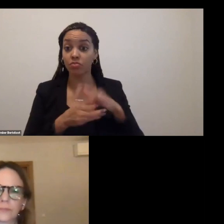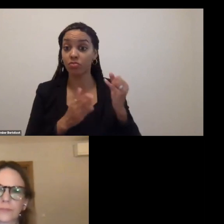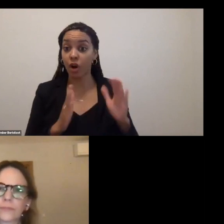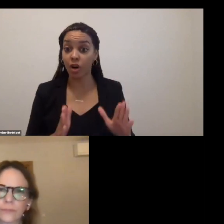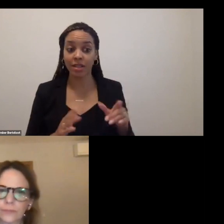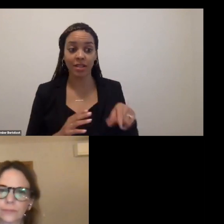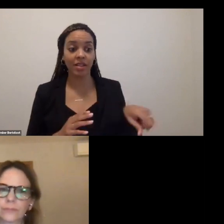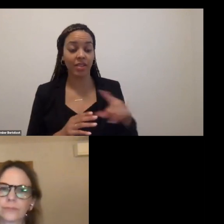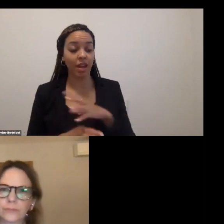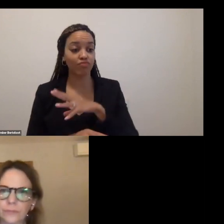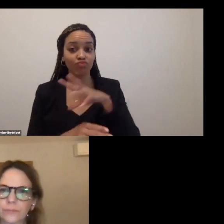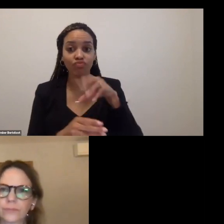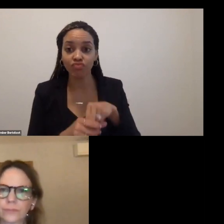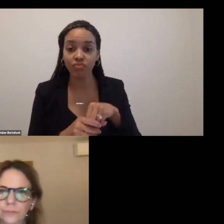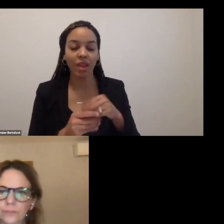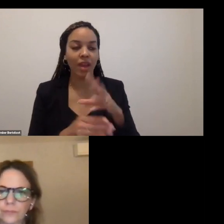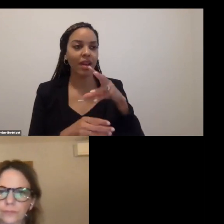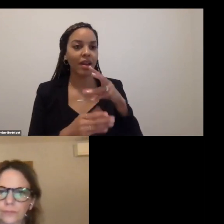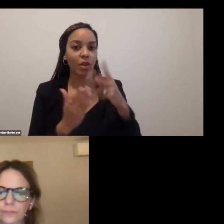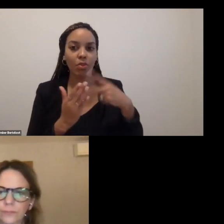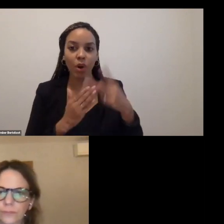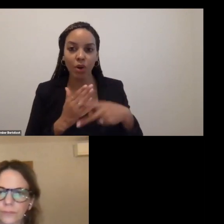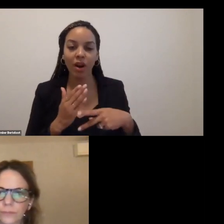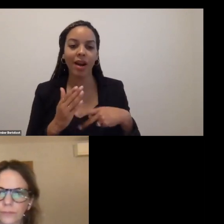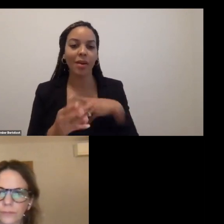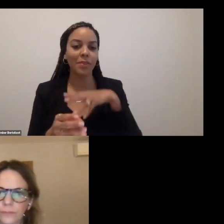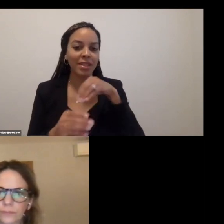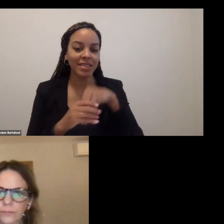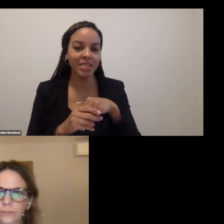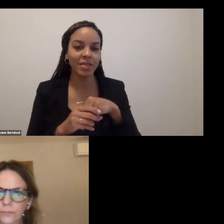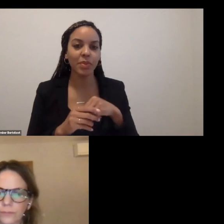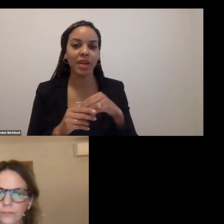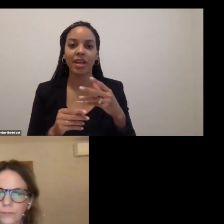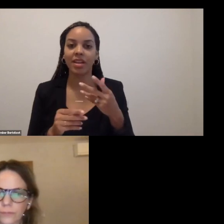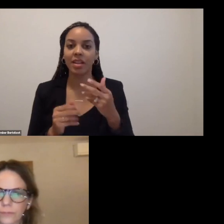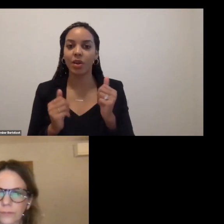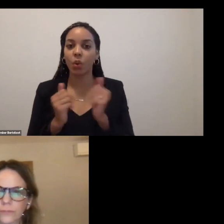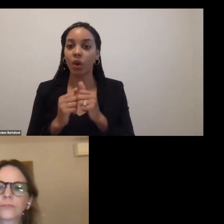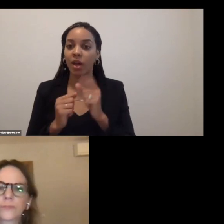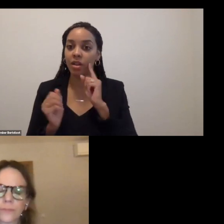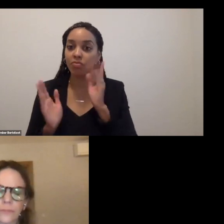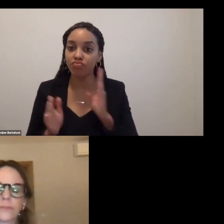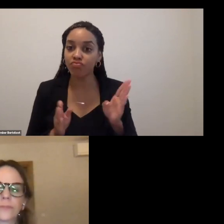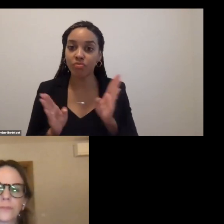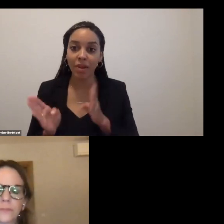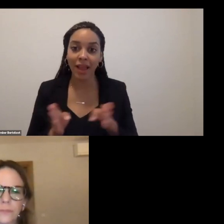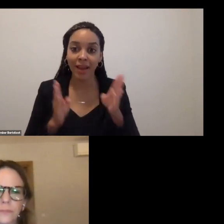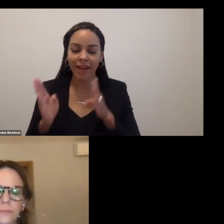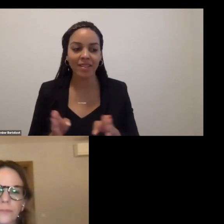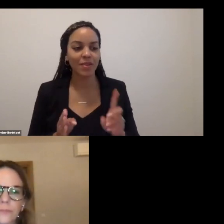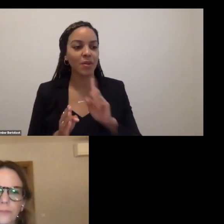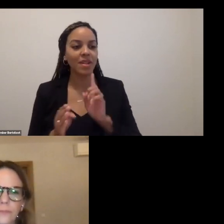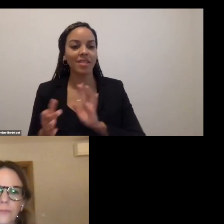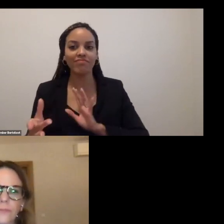actively participating to the programming and participating also to the strategic planning. So the connection to